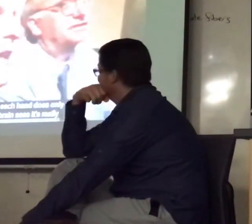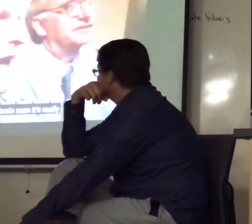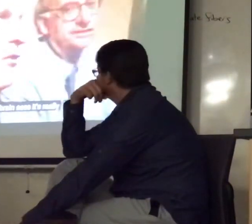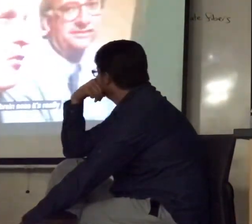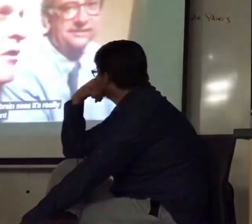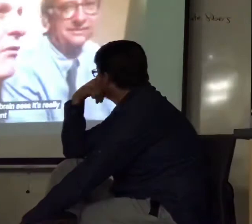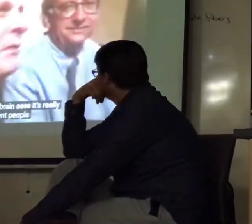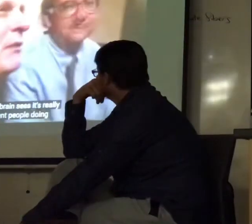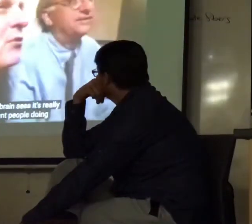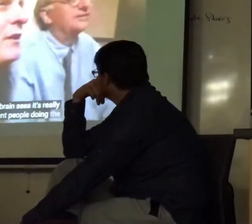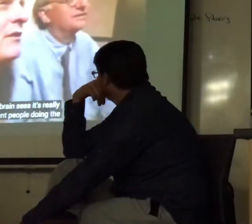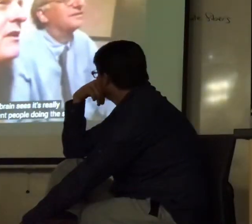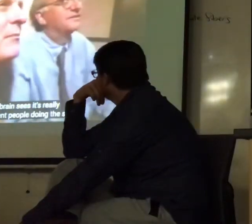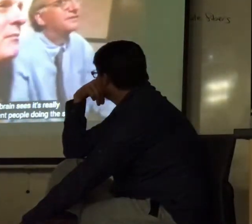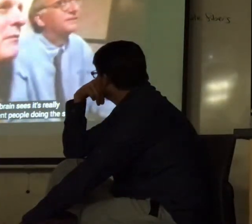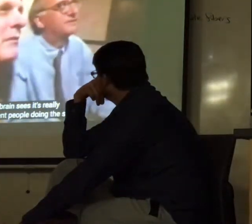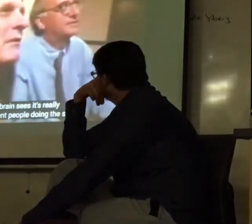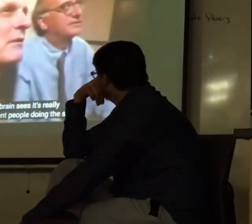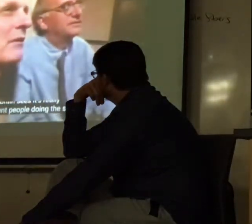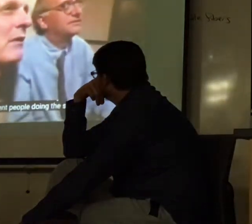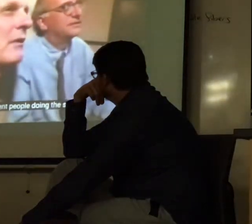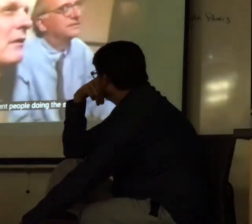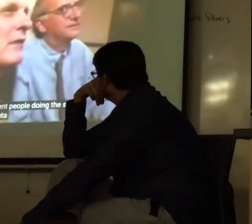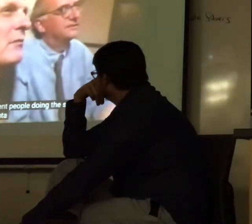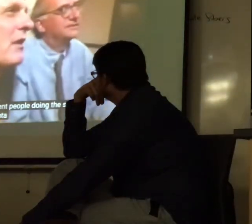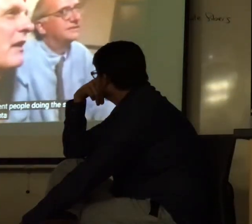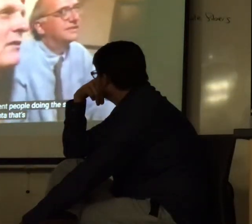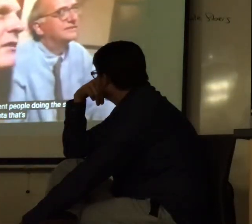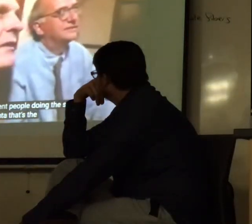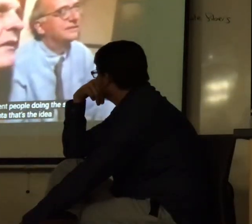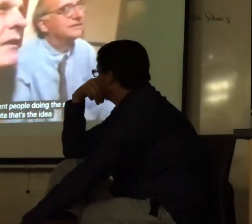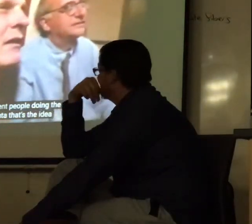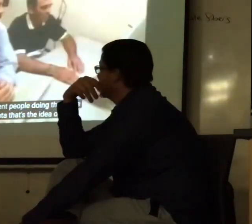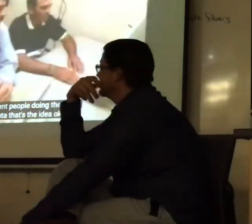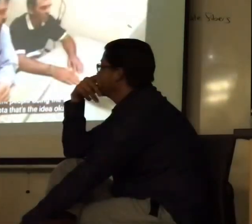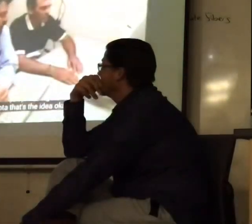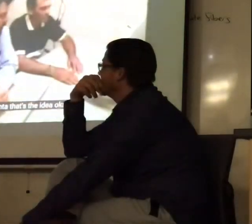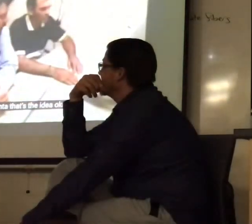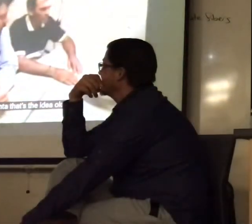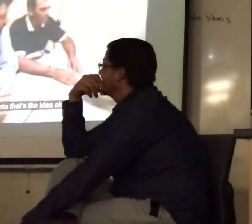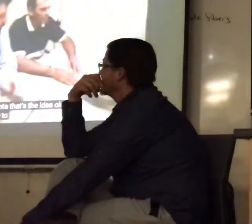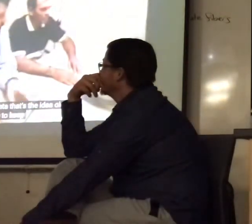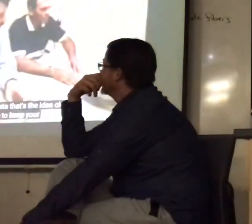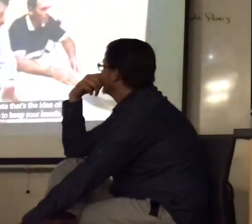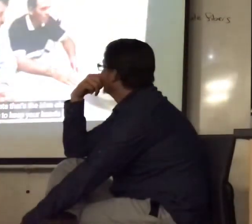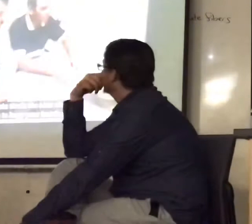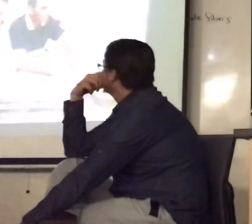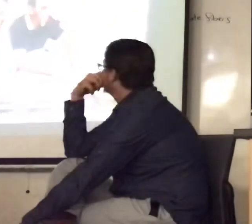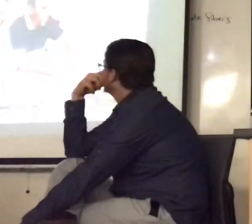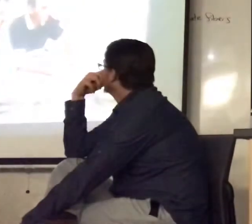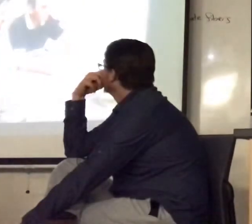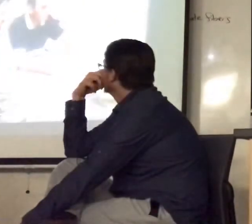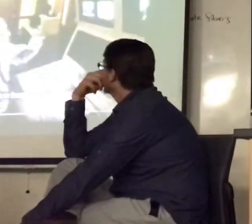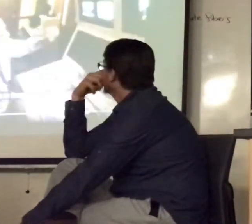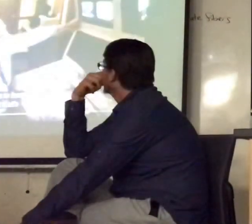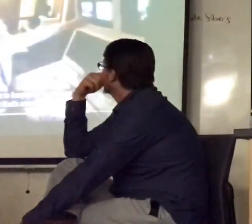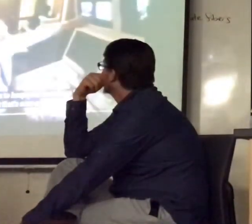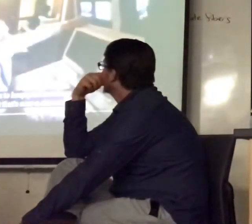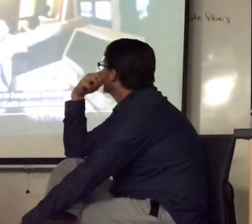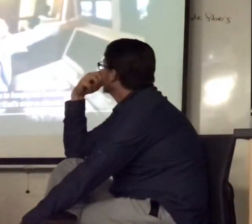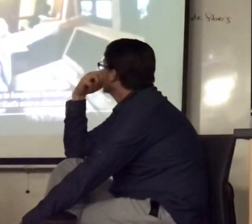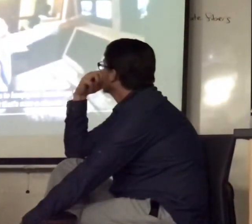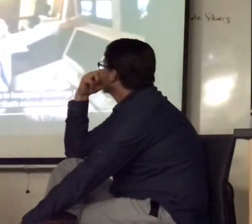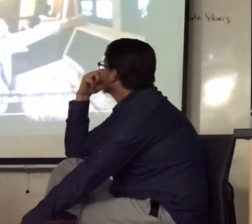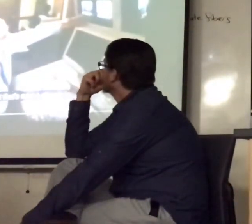It's really like two different people doing the same. That's right. That's the idea. Okay, Joe, I want you to keep your hands up. In an experiment that's